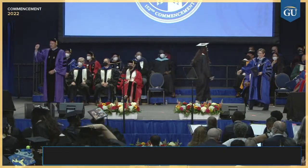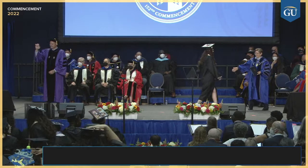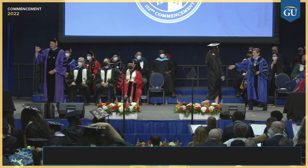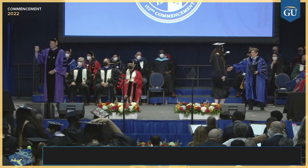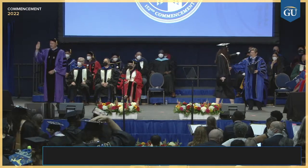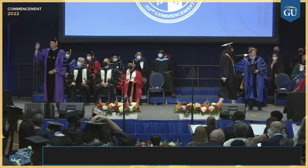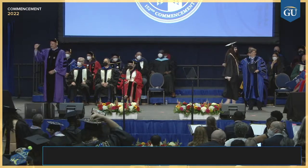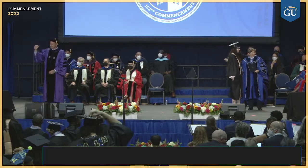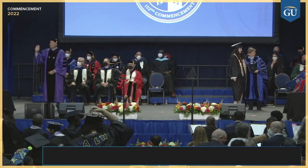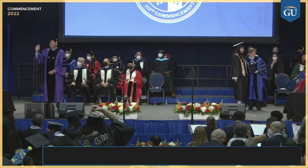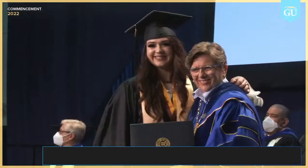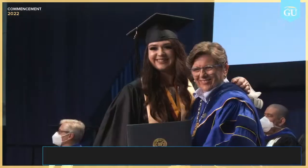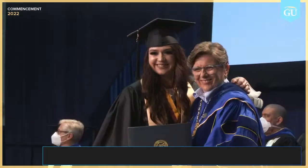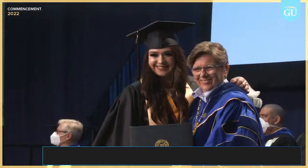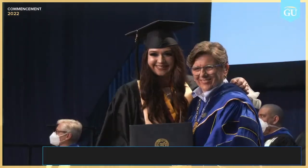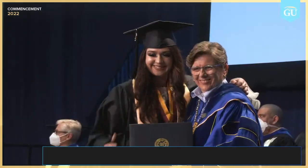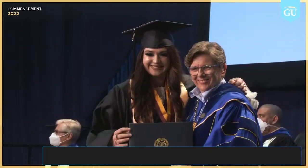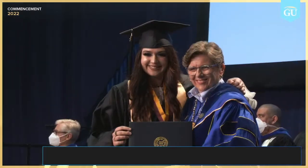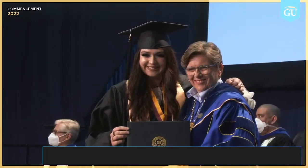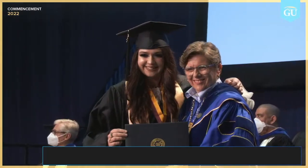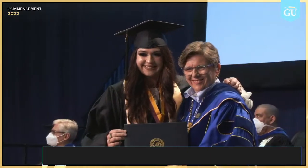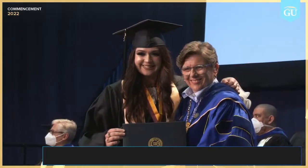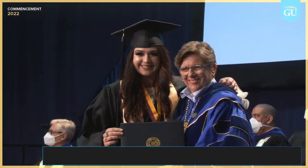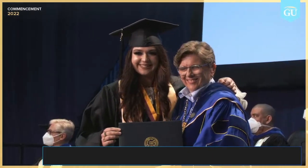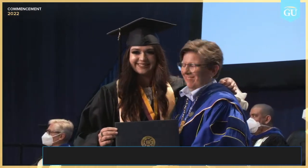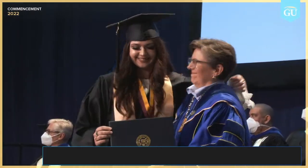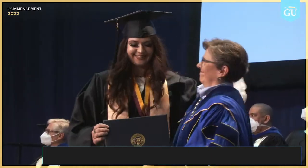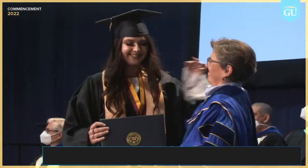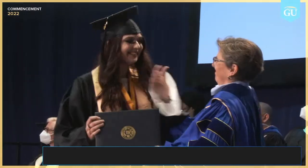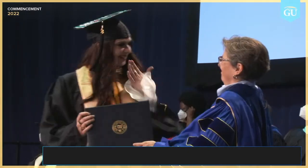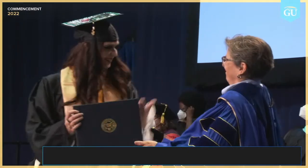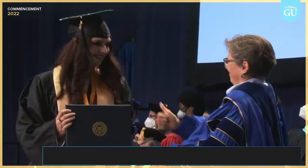Fiona Casey, Bachelor of Arts, cum laude.